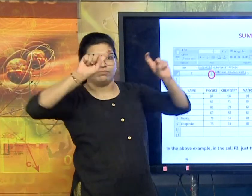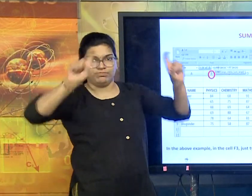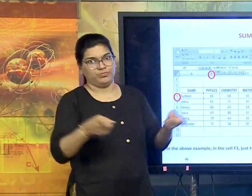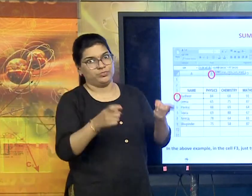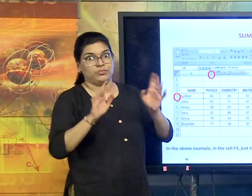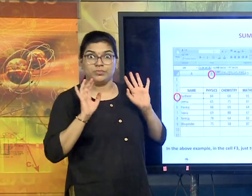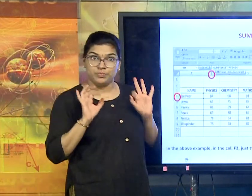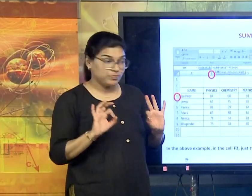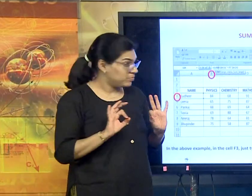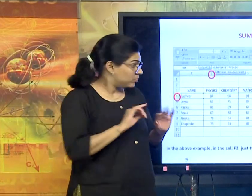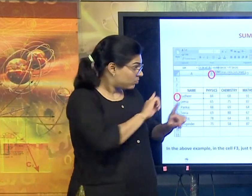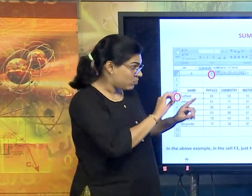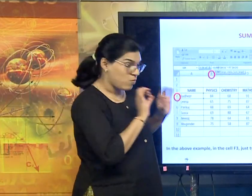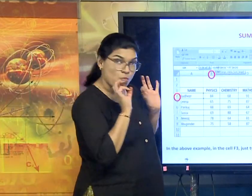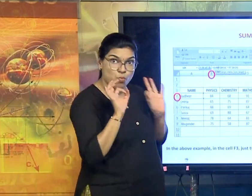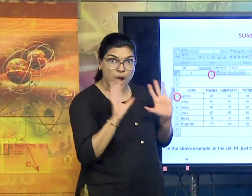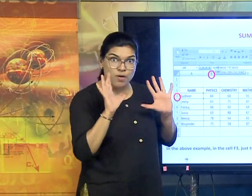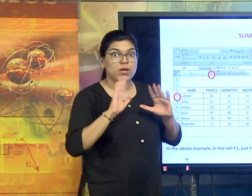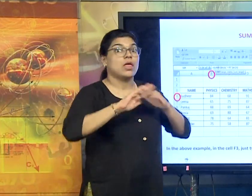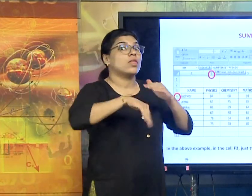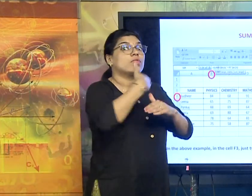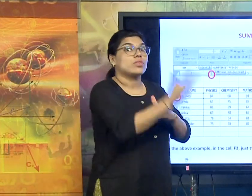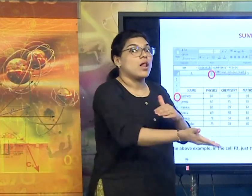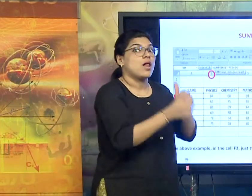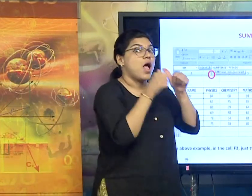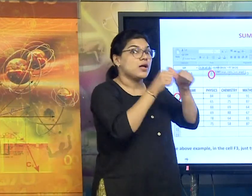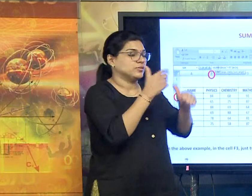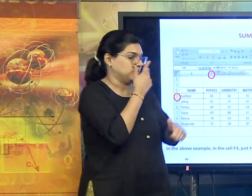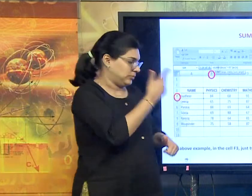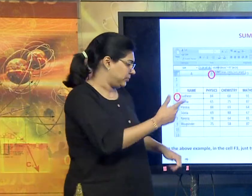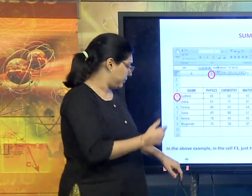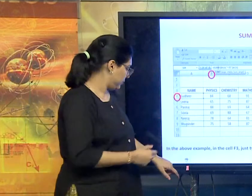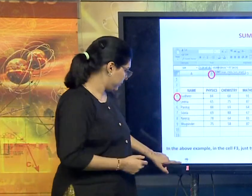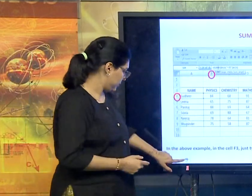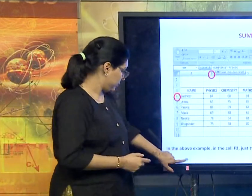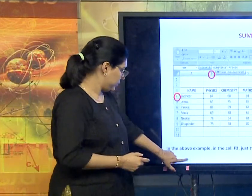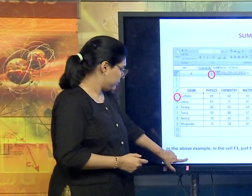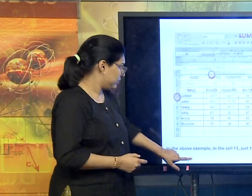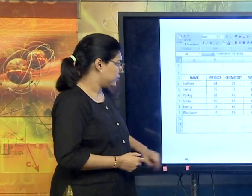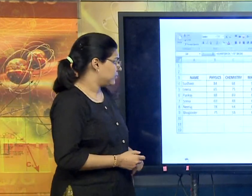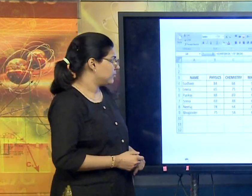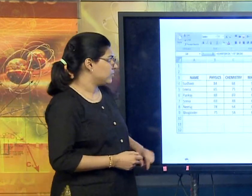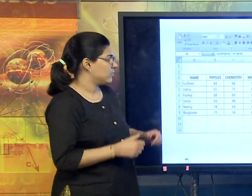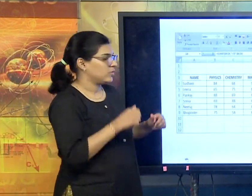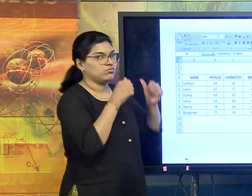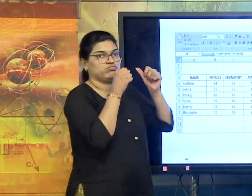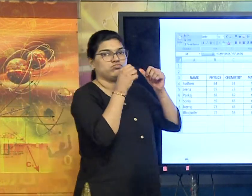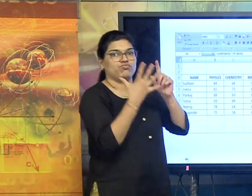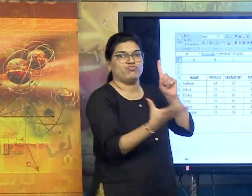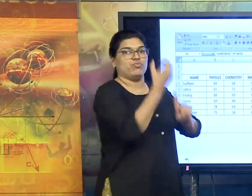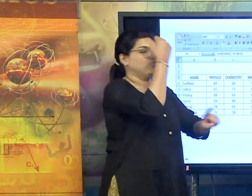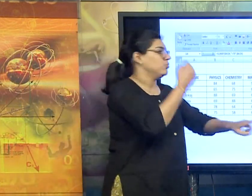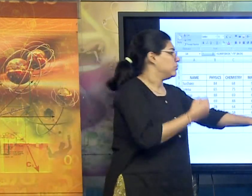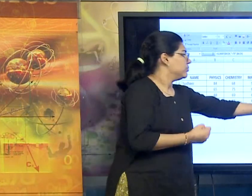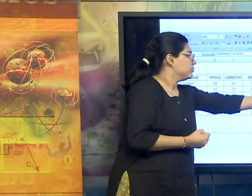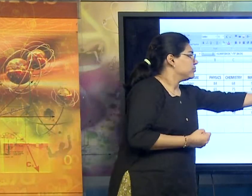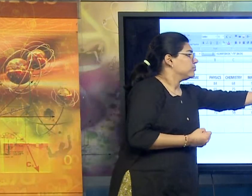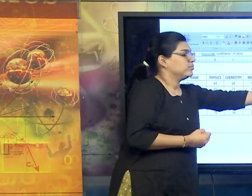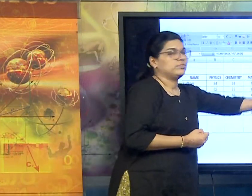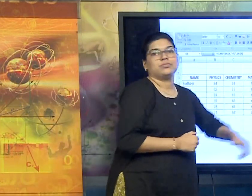which cell till which cell, and then bracket close. When we'll put this